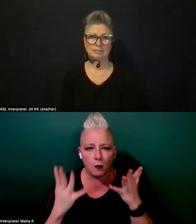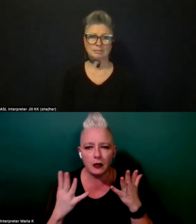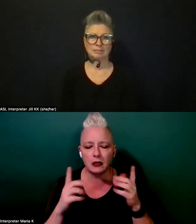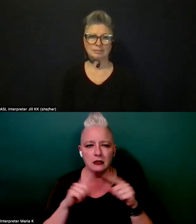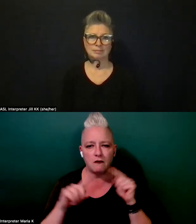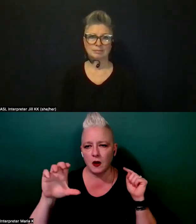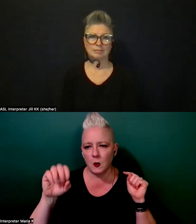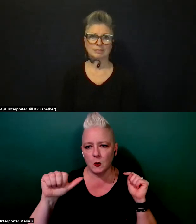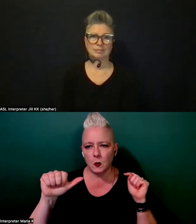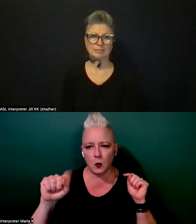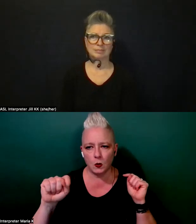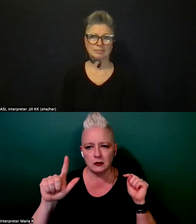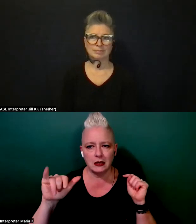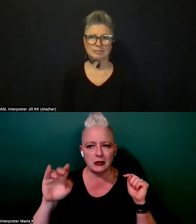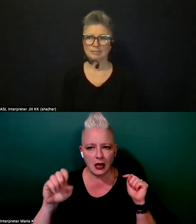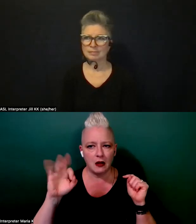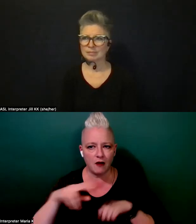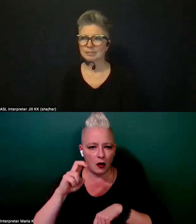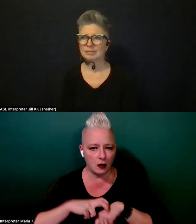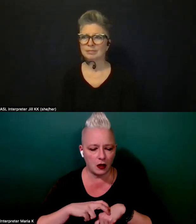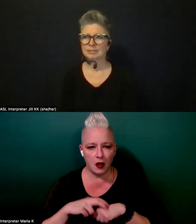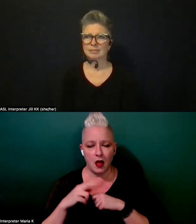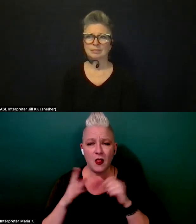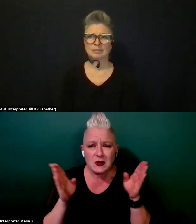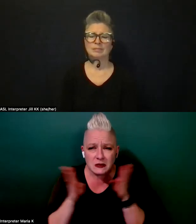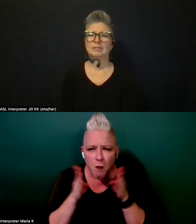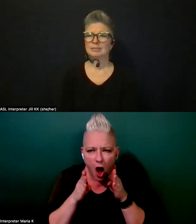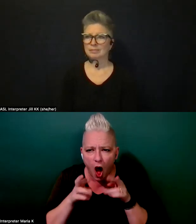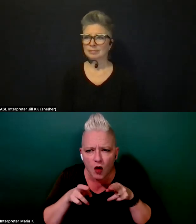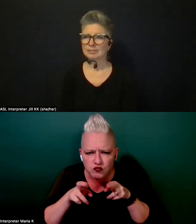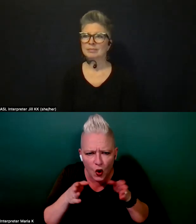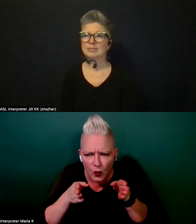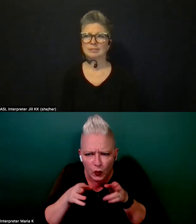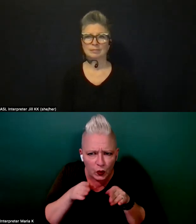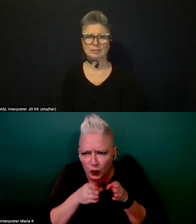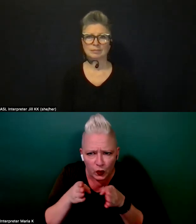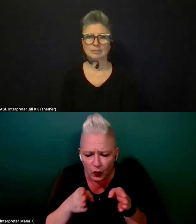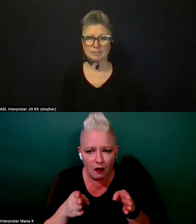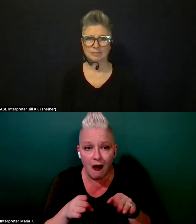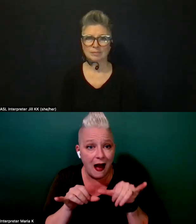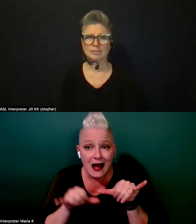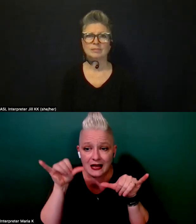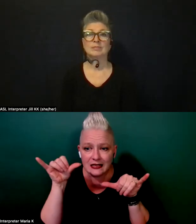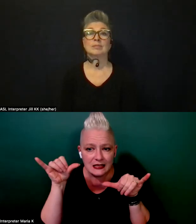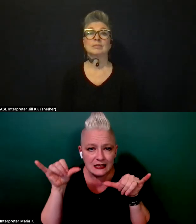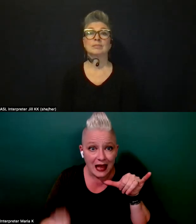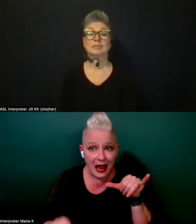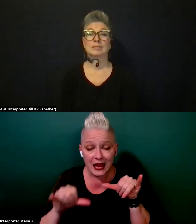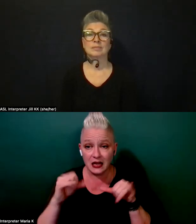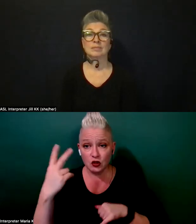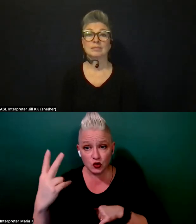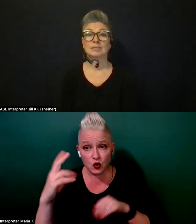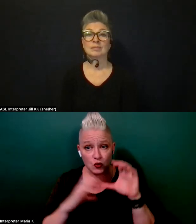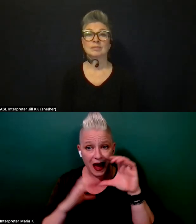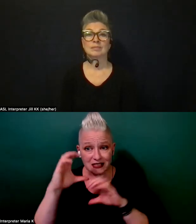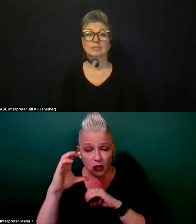coastlines of Ireland, the countryside, their tiny little roads. I stayed in Mm-hmm. one of the cast, two of the castles.